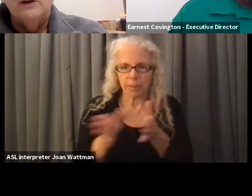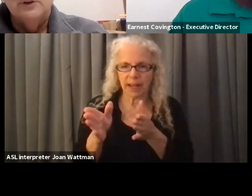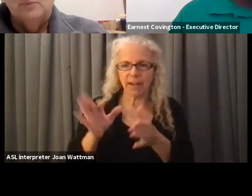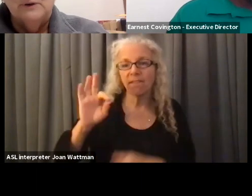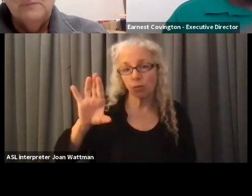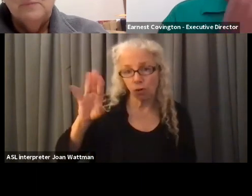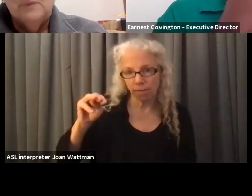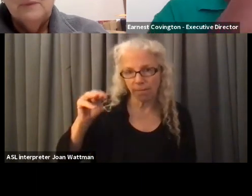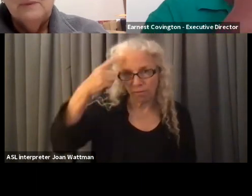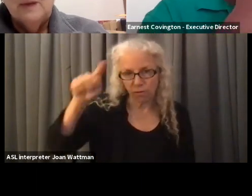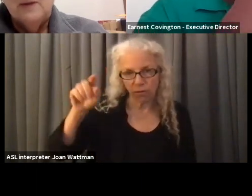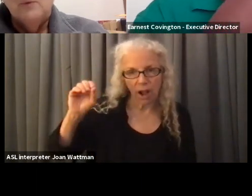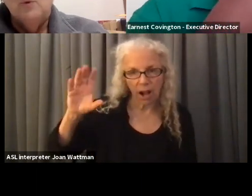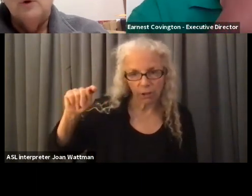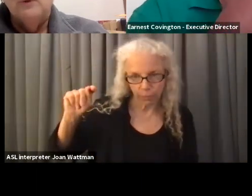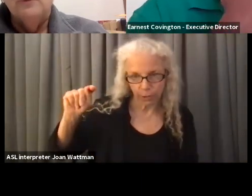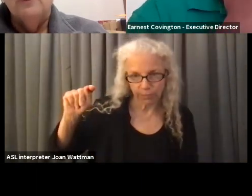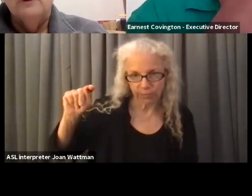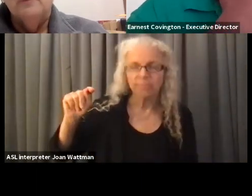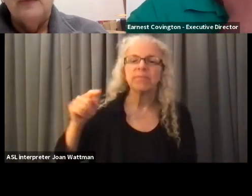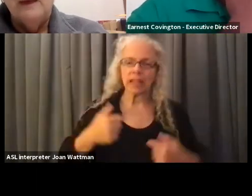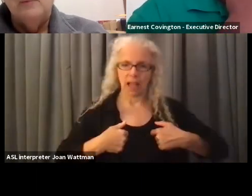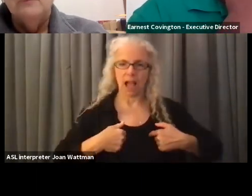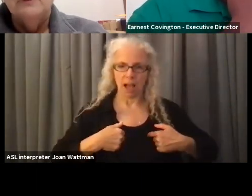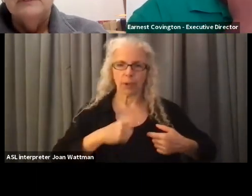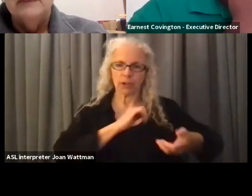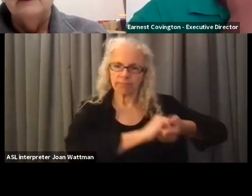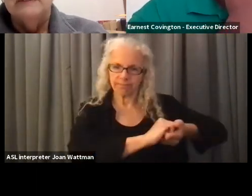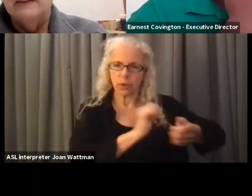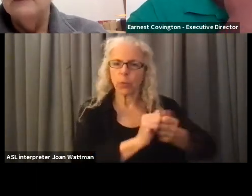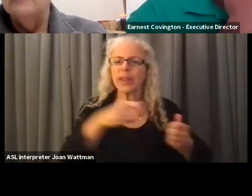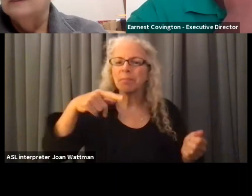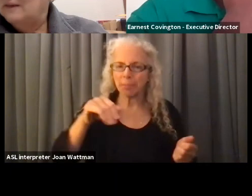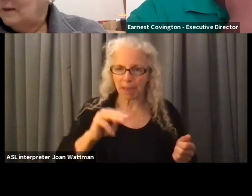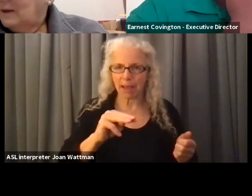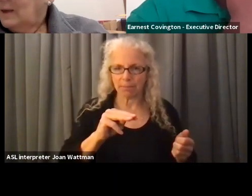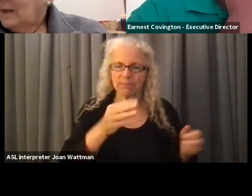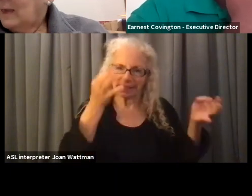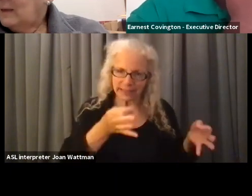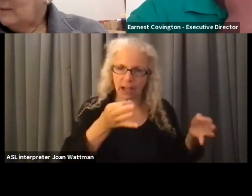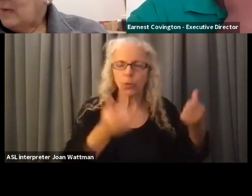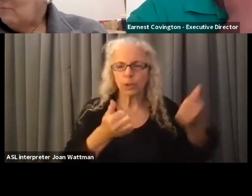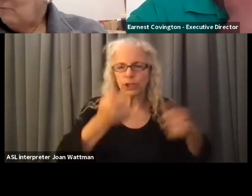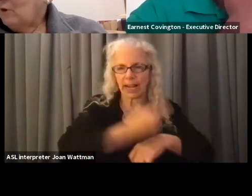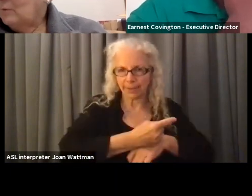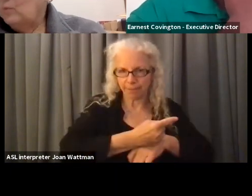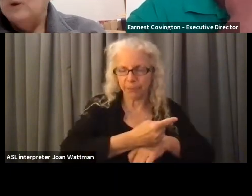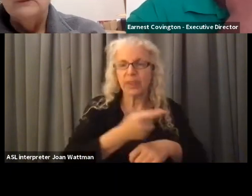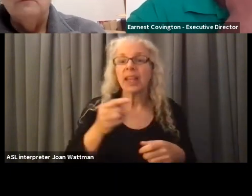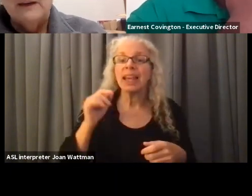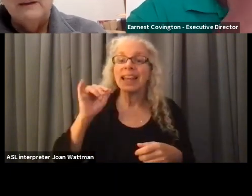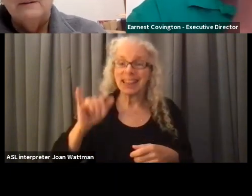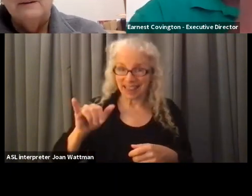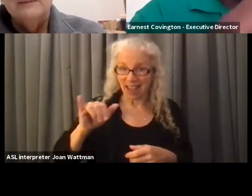in October. I will work with Pam to set a date. And that forum, we